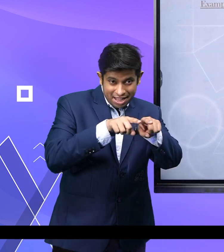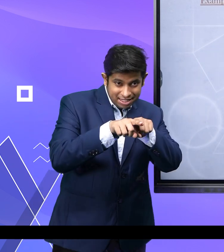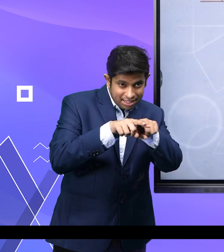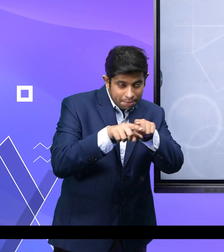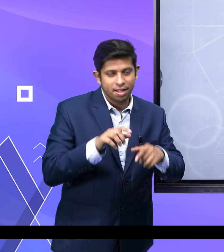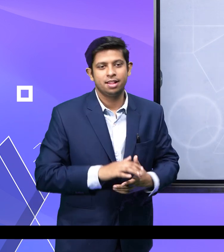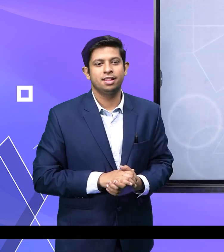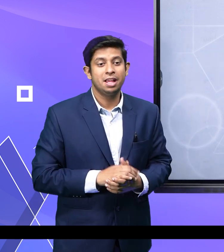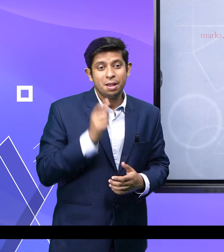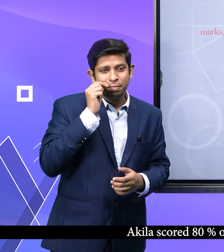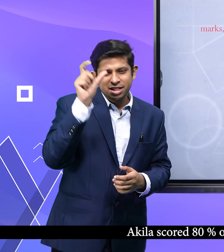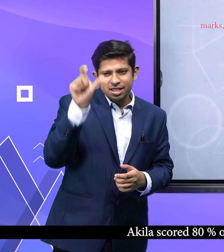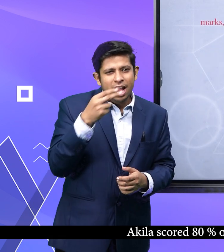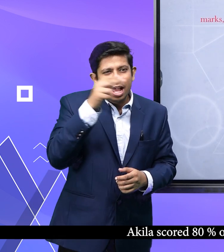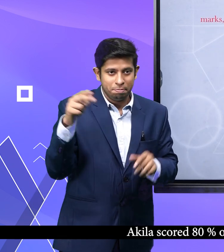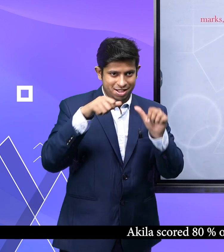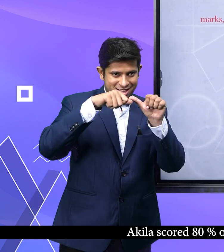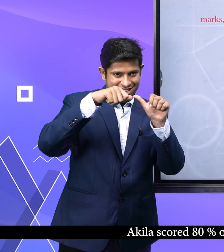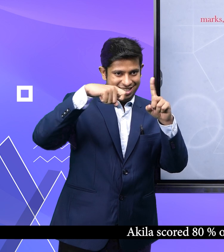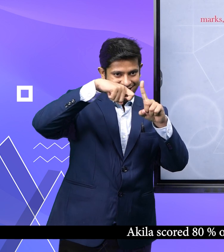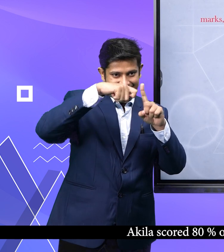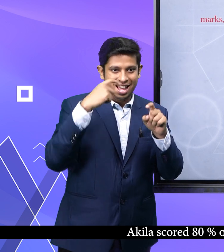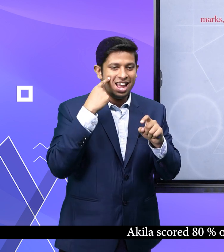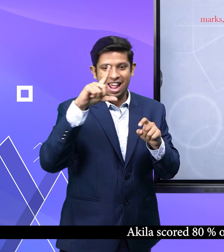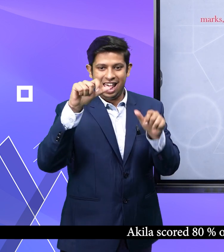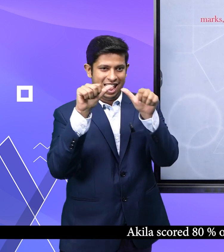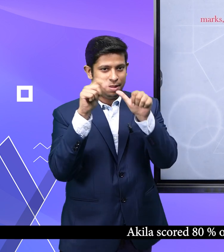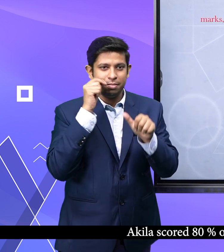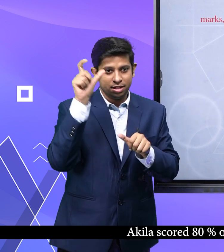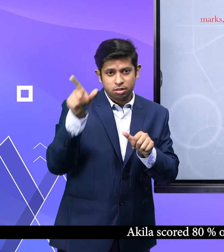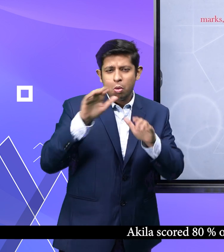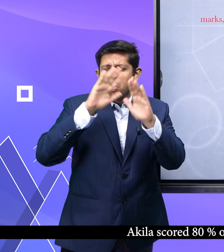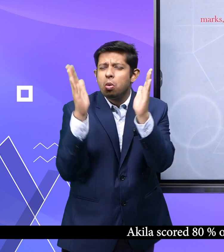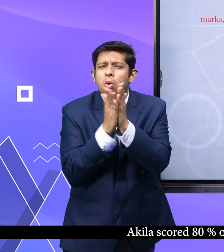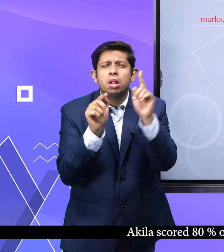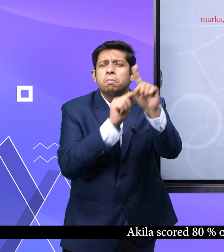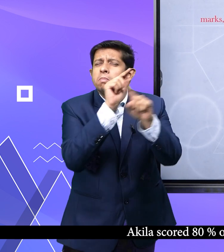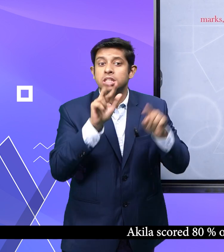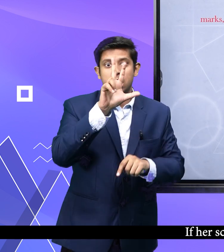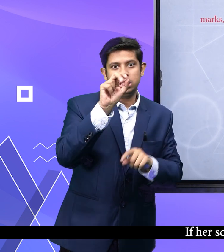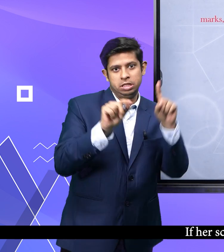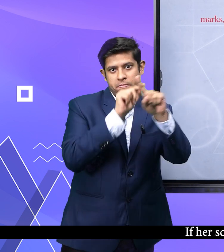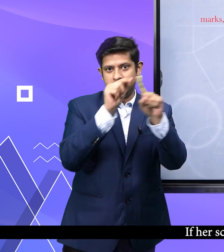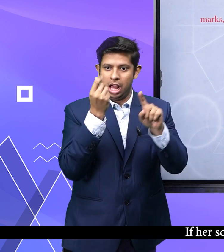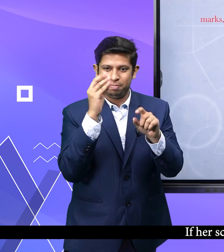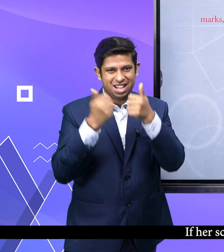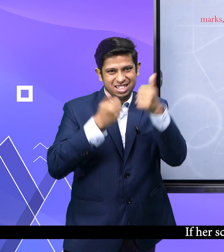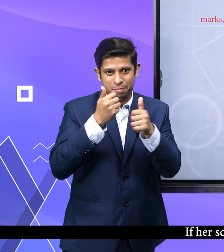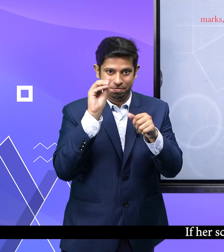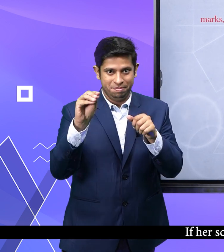Example: Akila scored 80% of her marks in an examination. If her score was